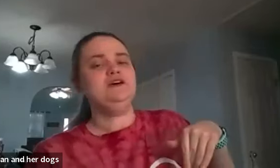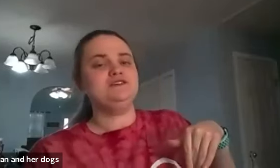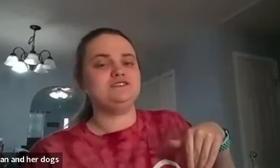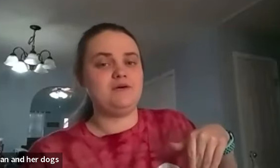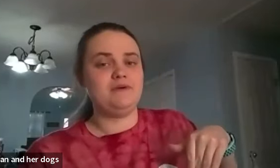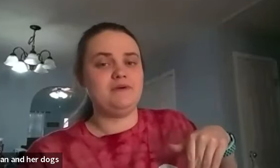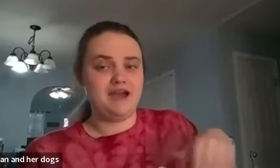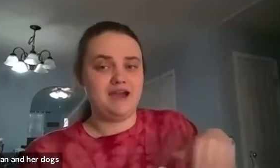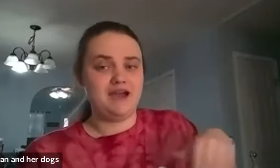So we had our